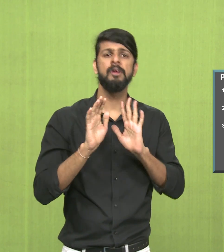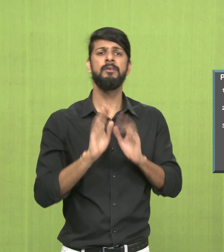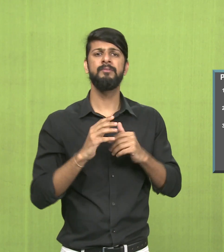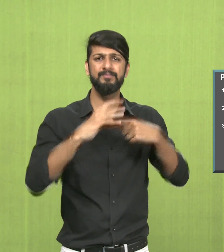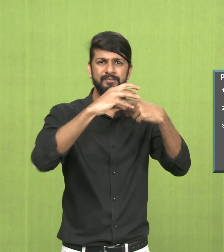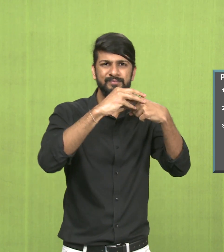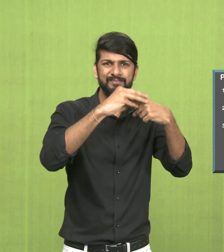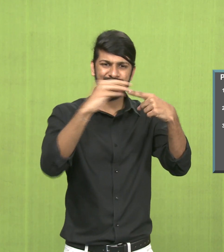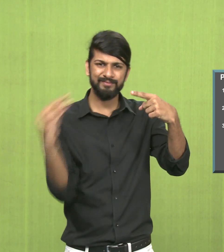to make blocks.